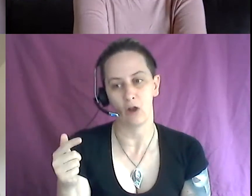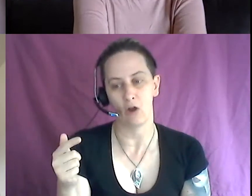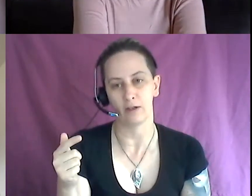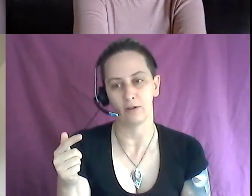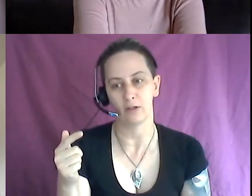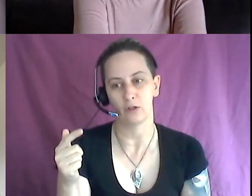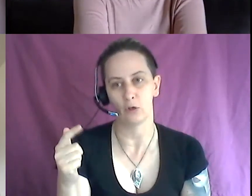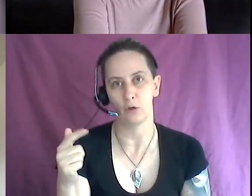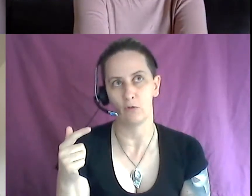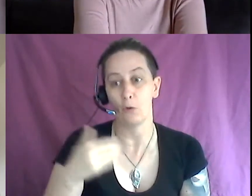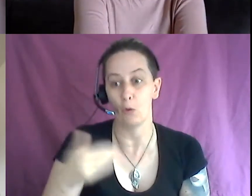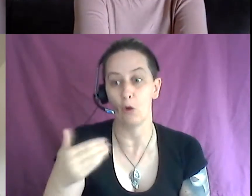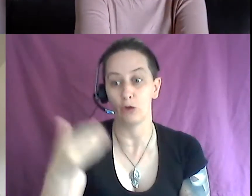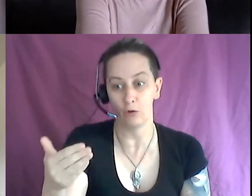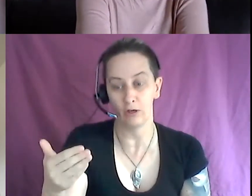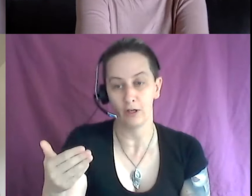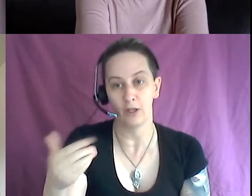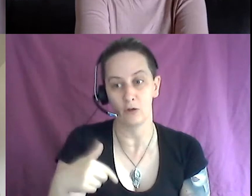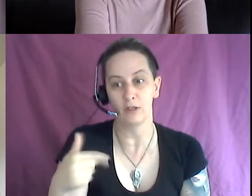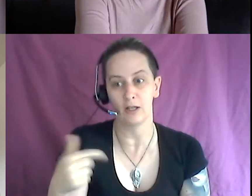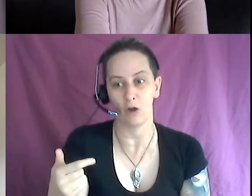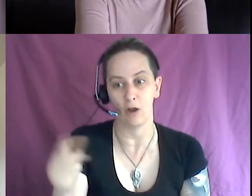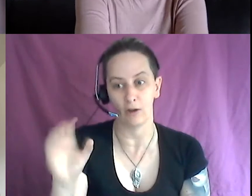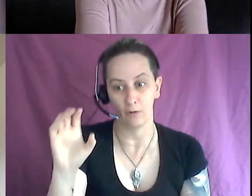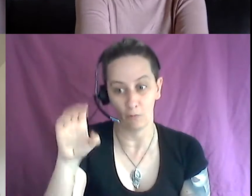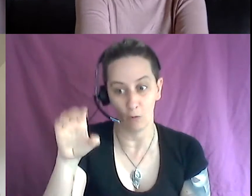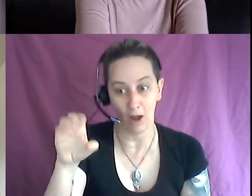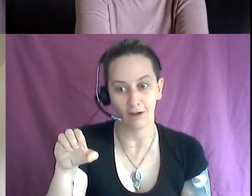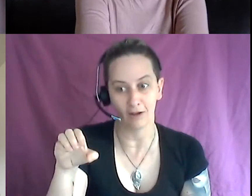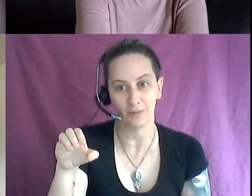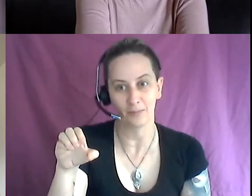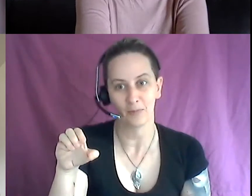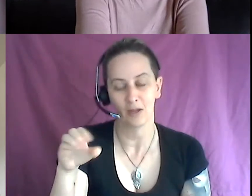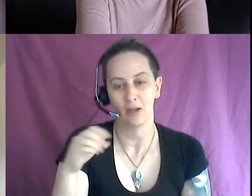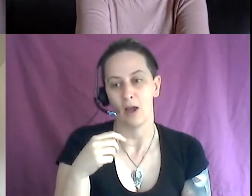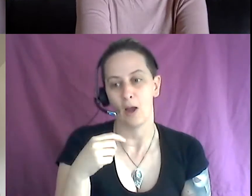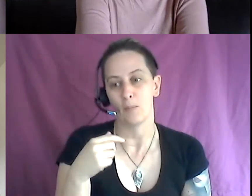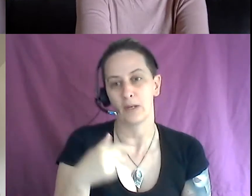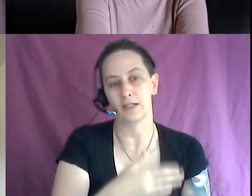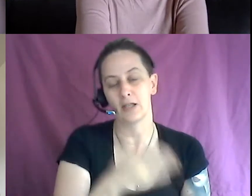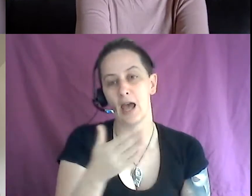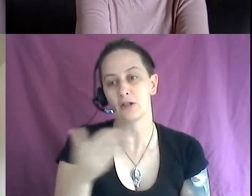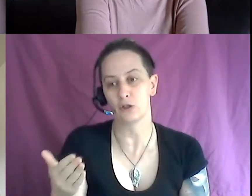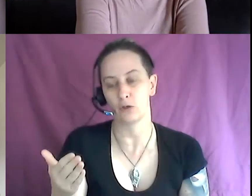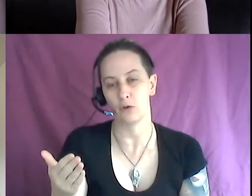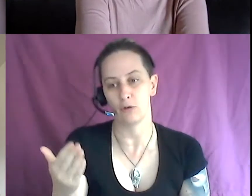that sign for the word dog, they're using that sign for bark. But it's attached